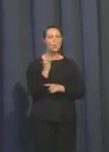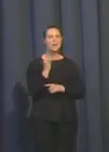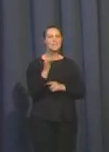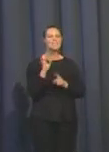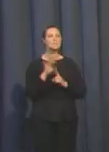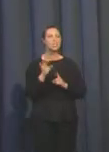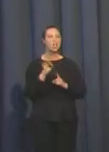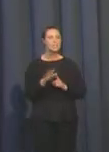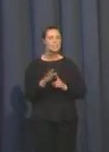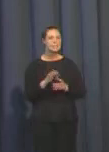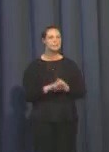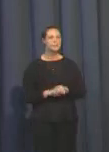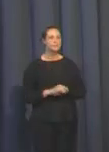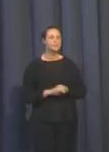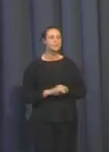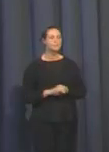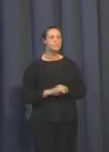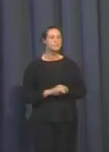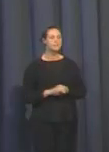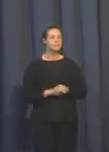specialist. Then we've got...